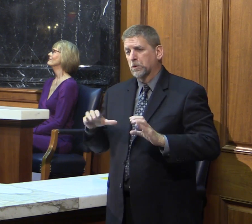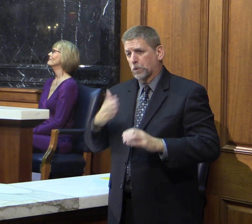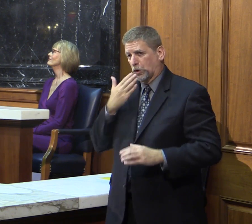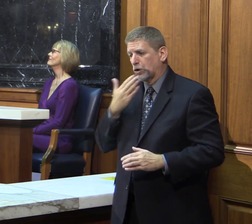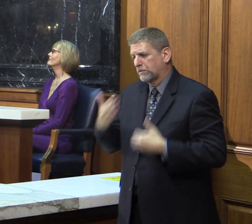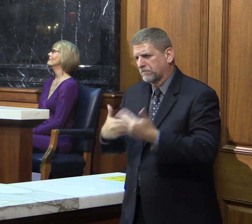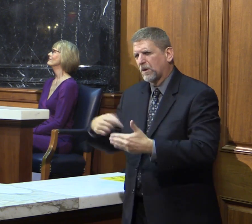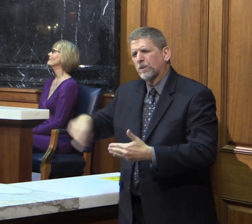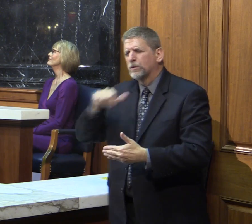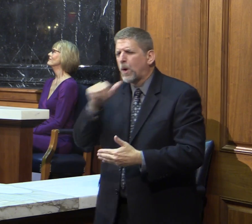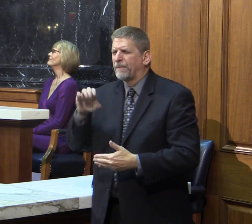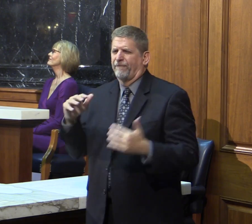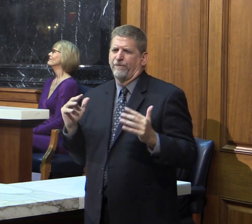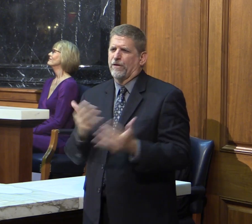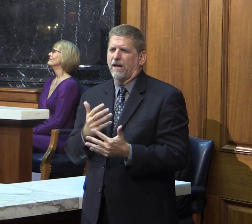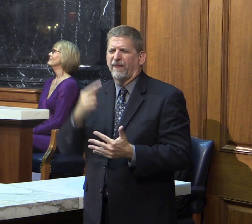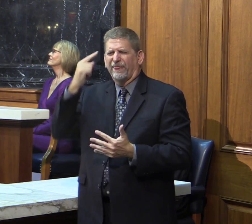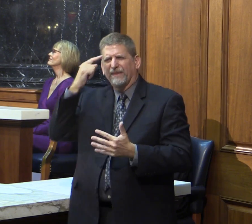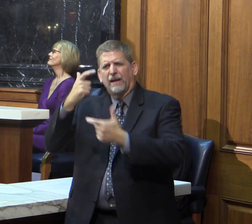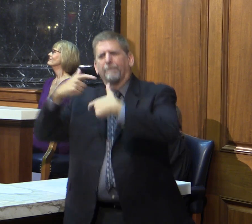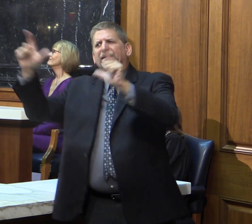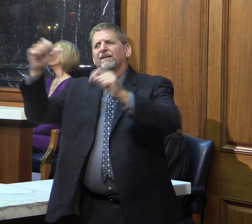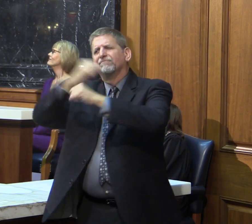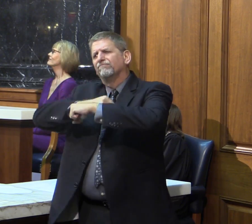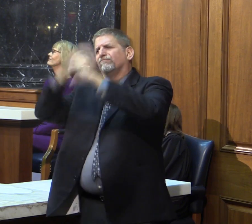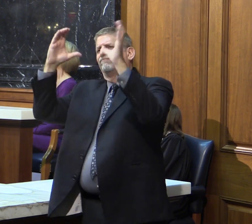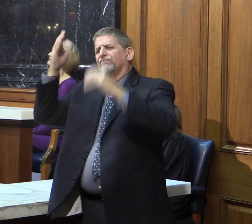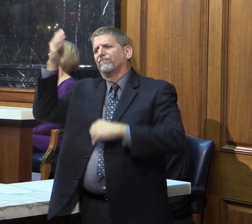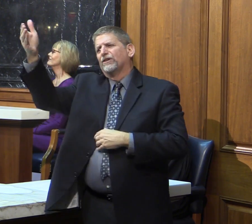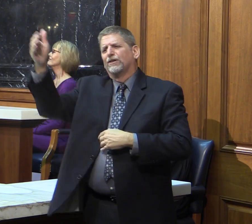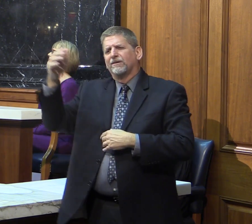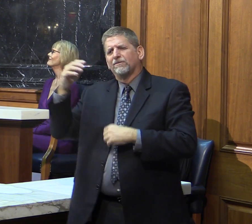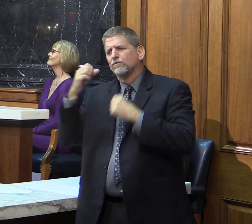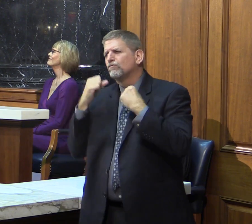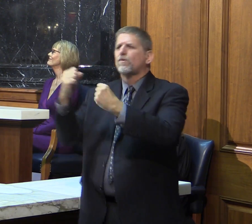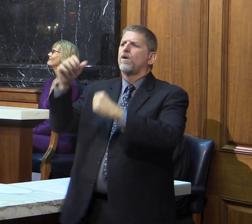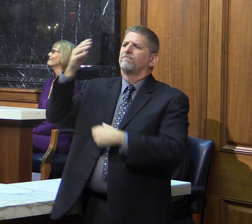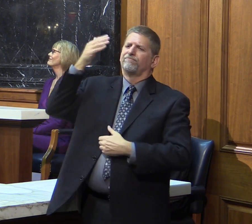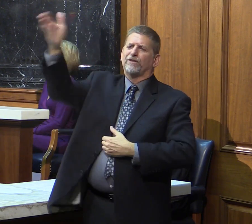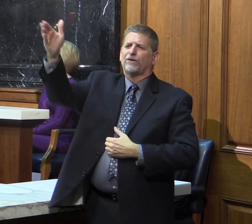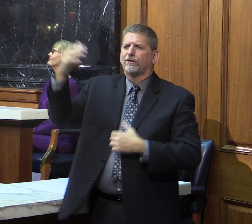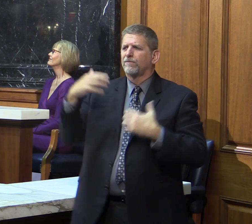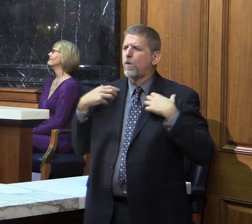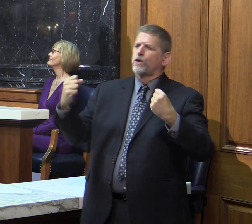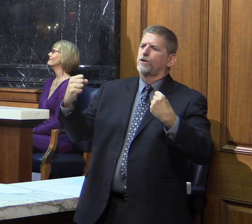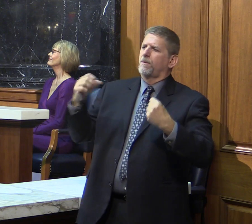to think big, be bold, and act with courage. Lincoln also